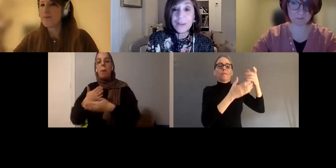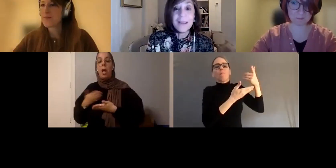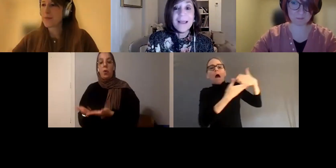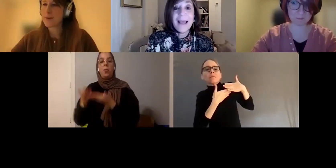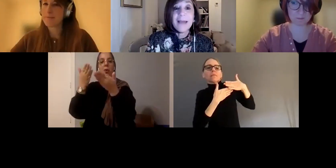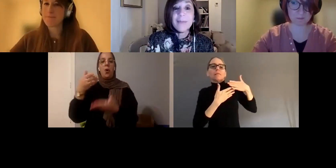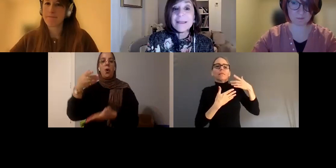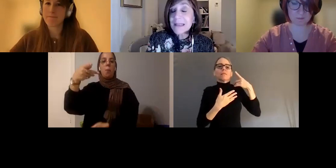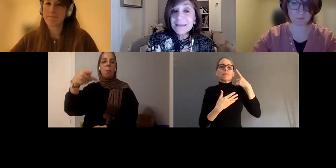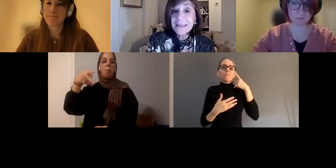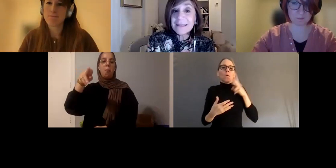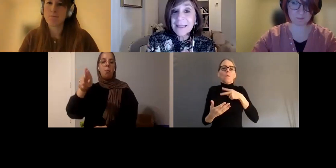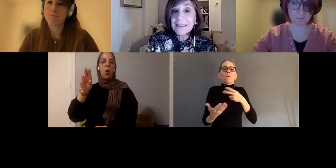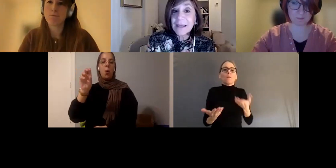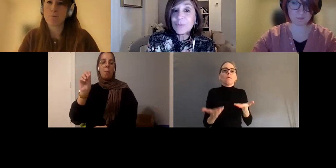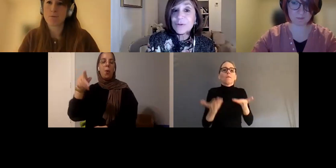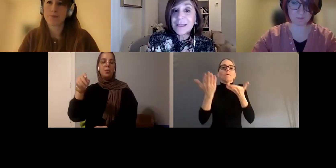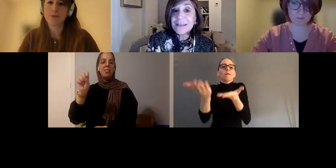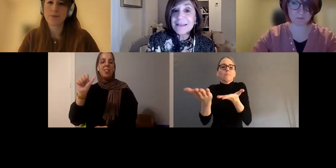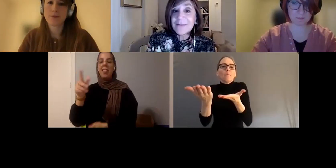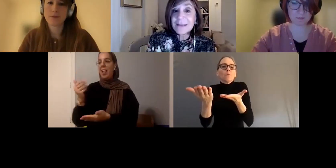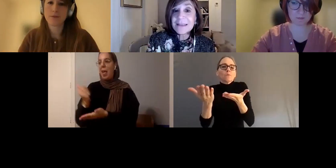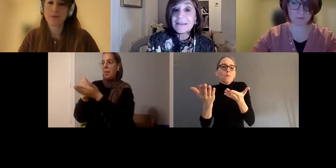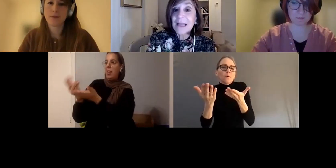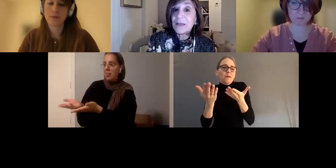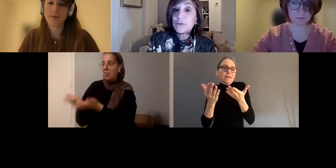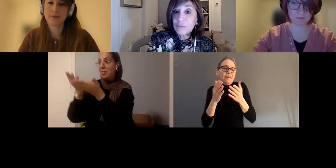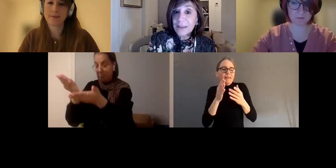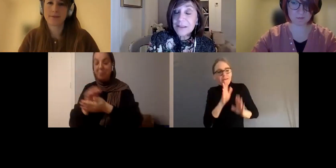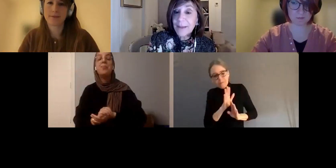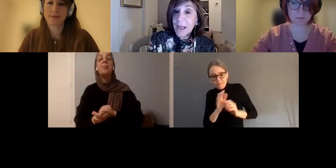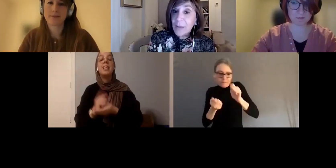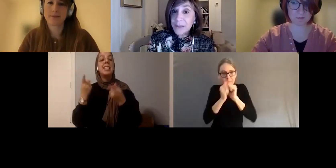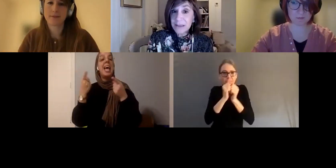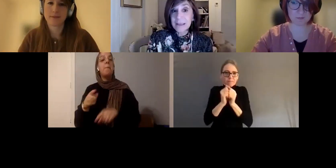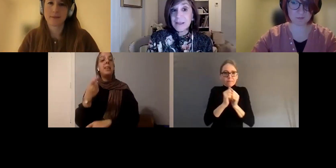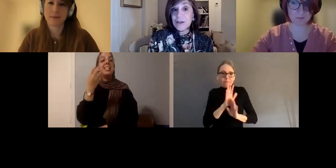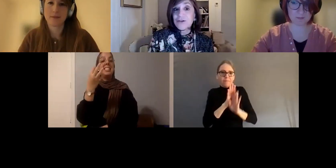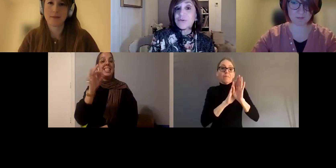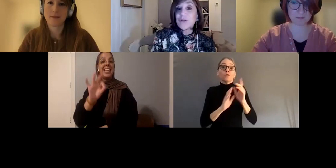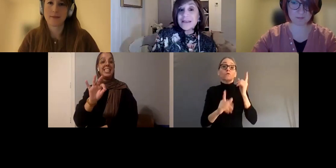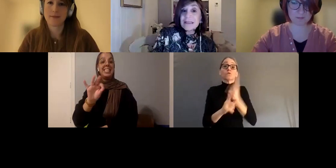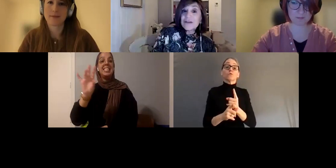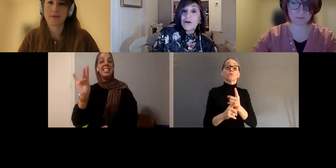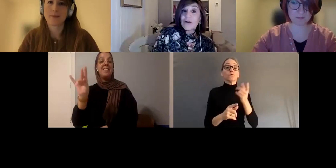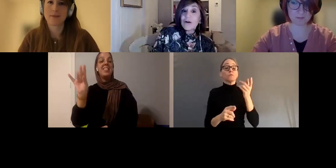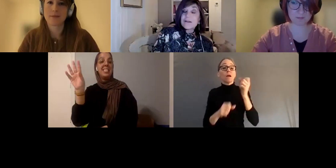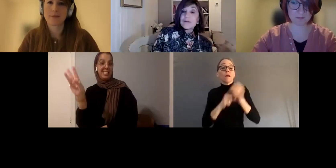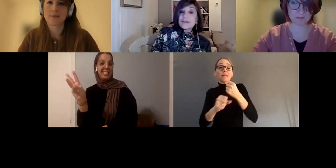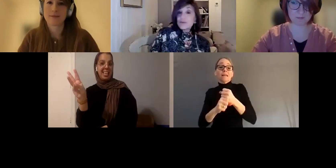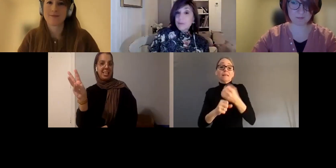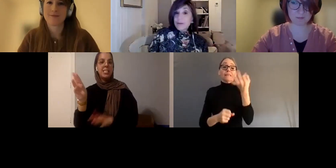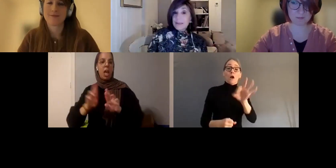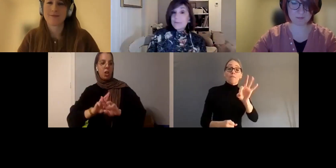before. And by a Sunday in late April 1976, I was ready to make copies so that the dean's office